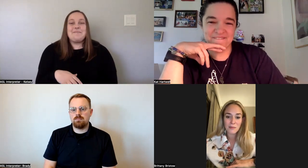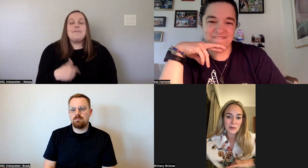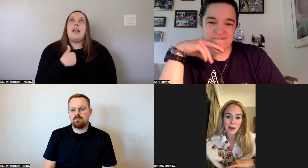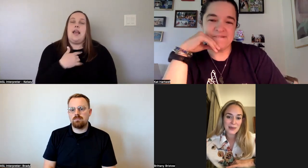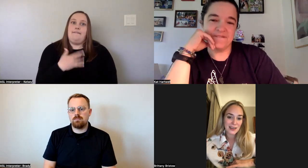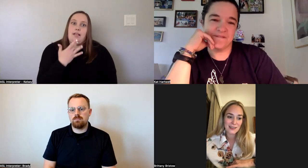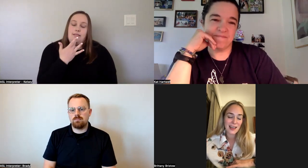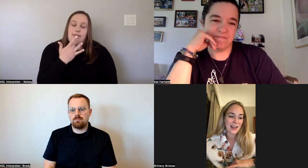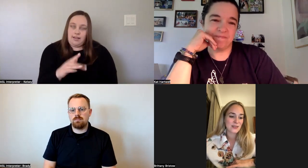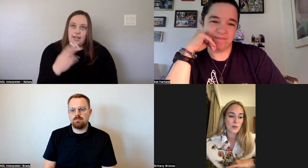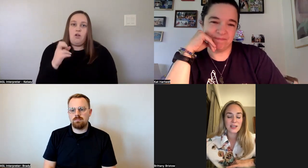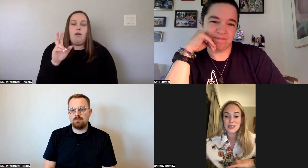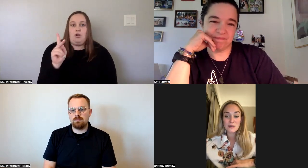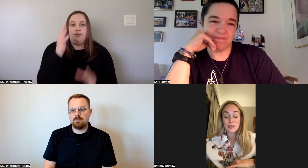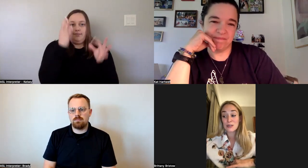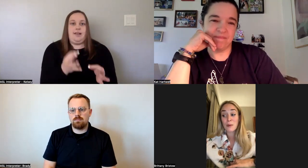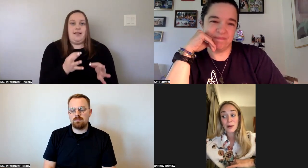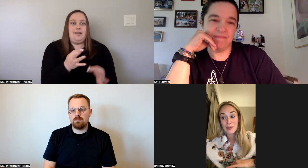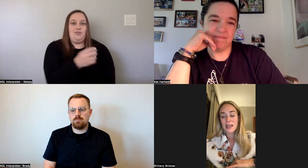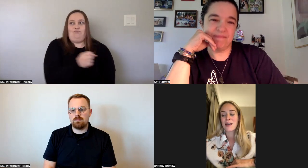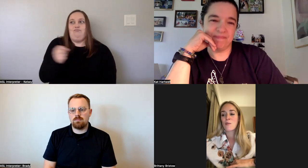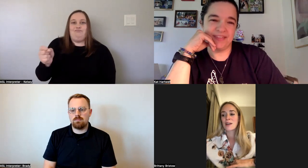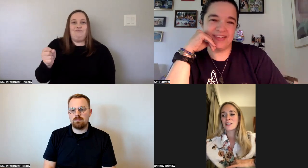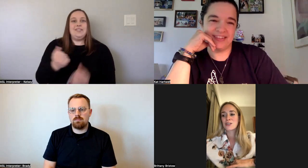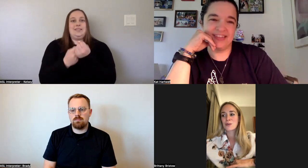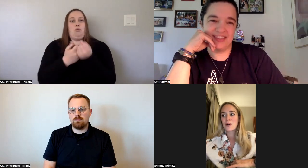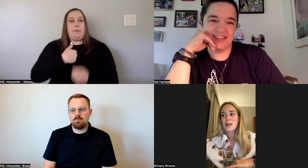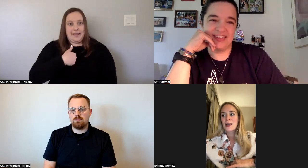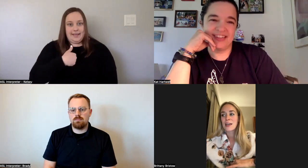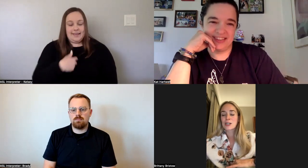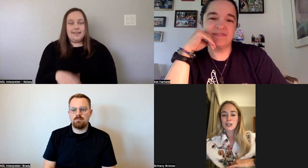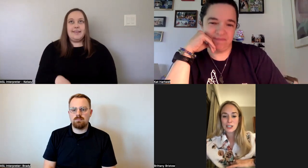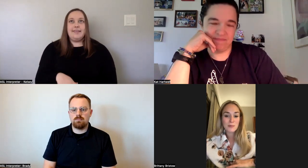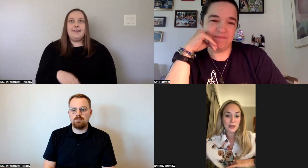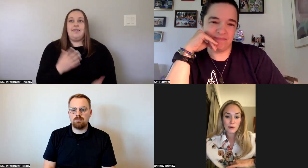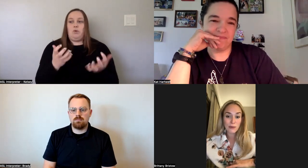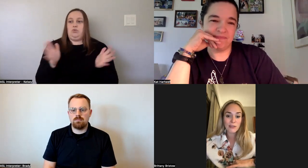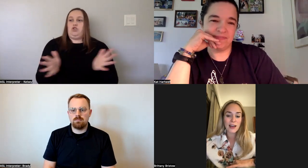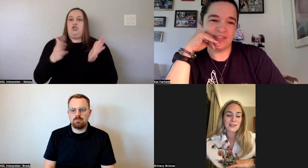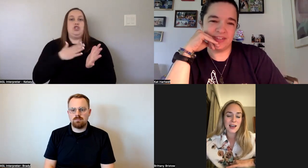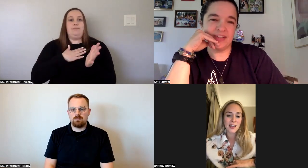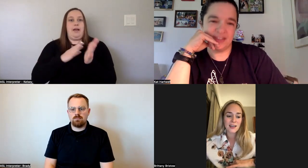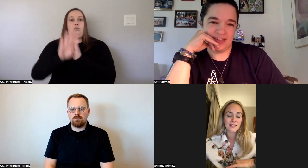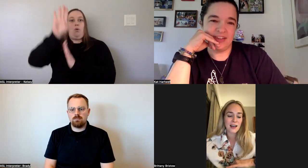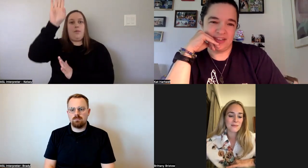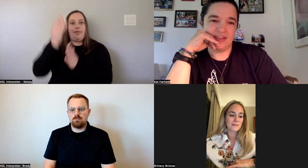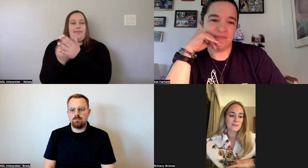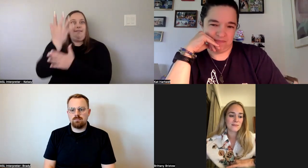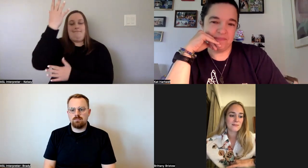lucky that Hallmark brought me in and wanted to support me and wanted to encourage my growth as